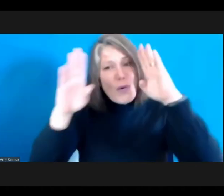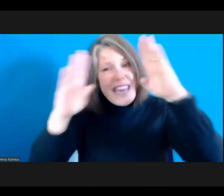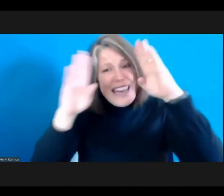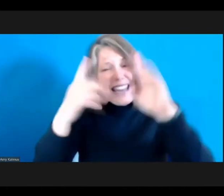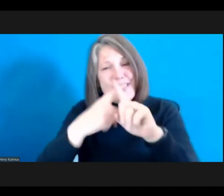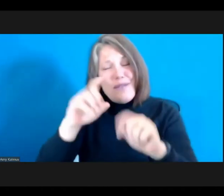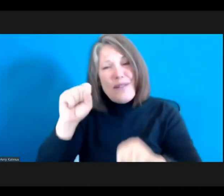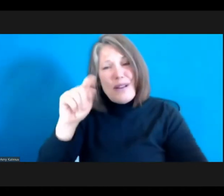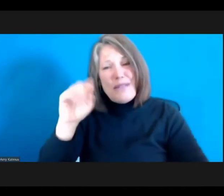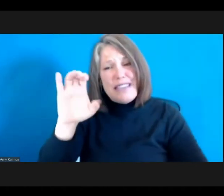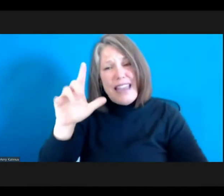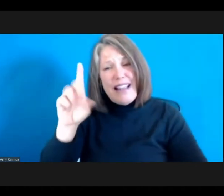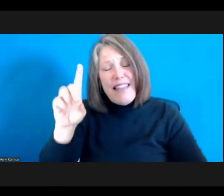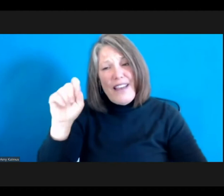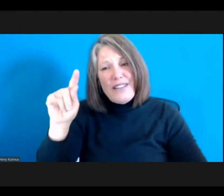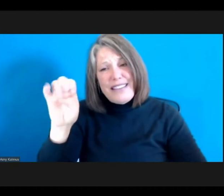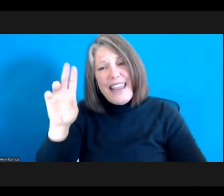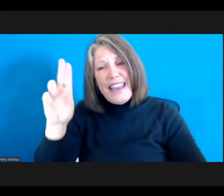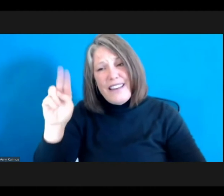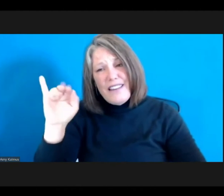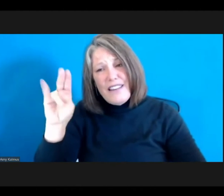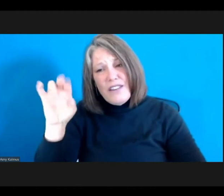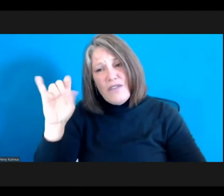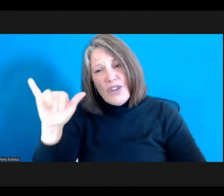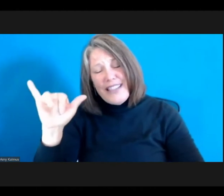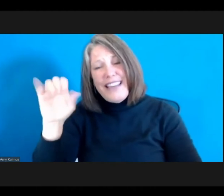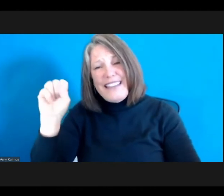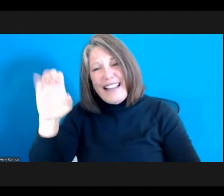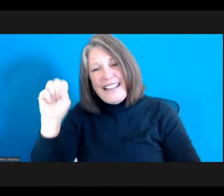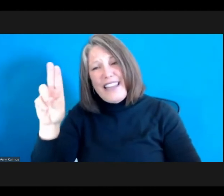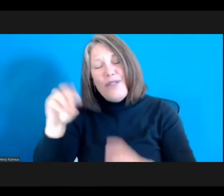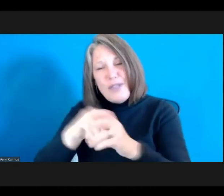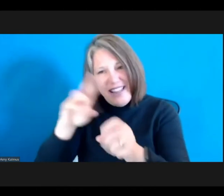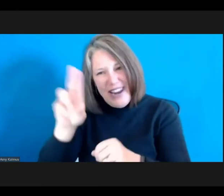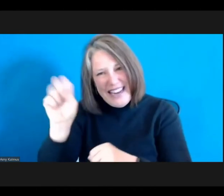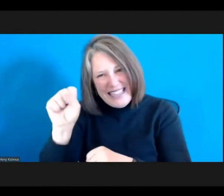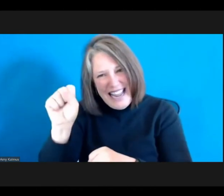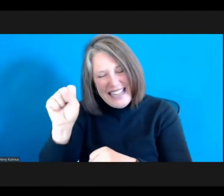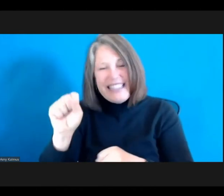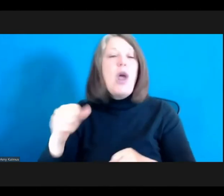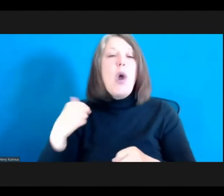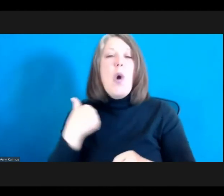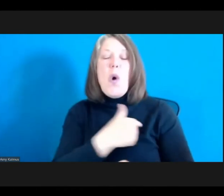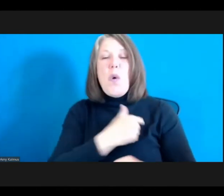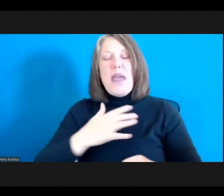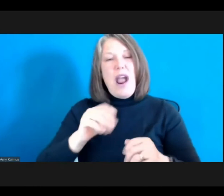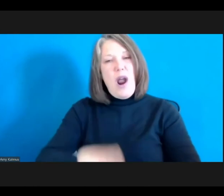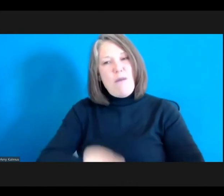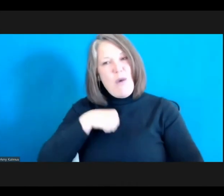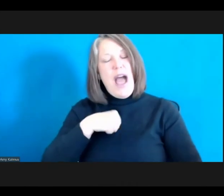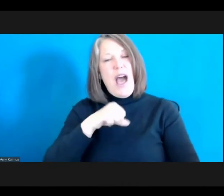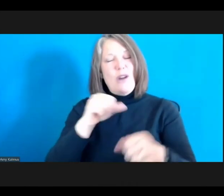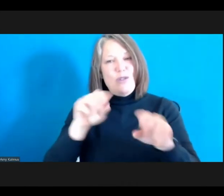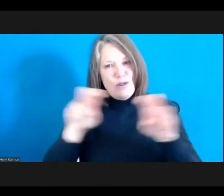St. Cloud State University in Minnesota in the United States. We are honored to host this panel on employment